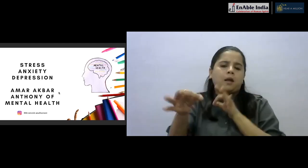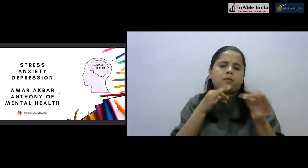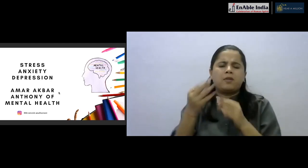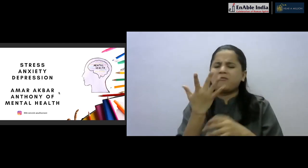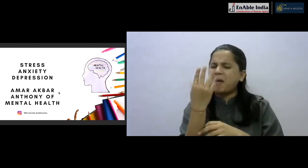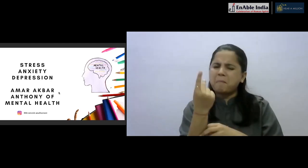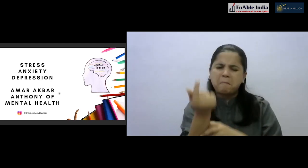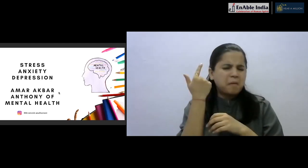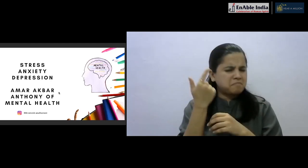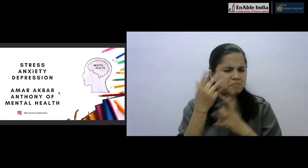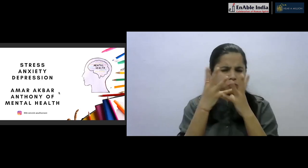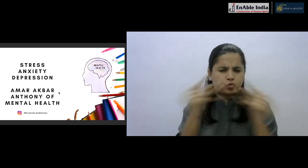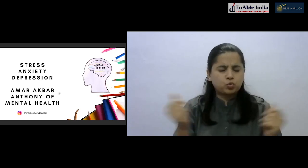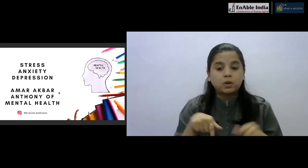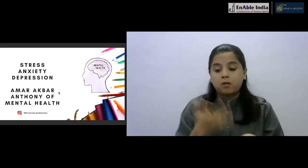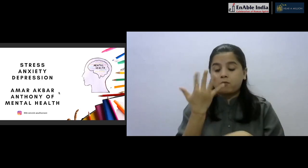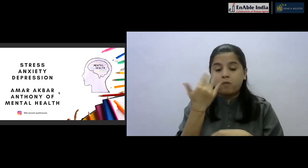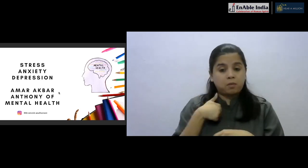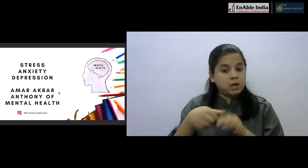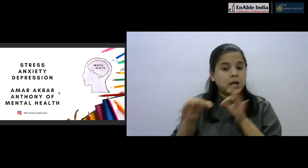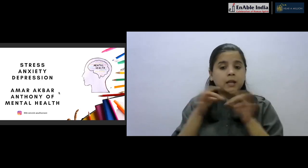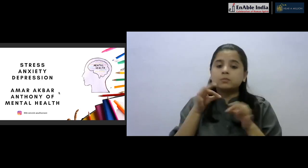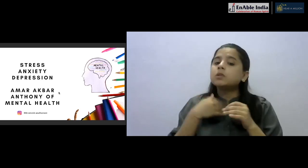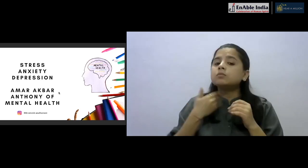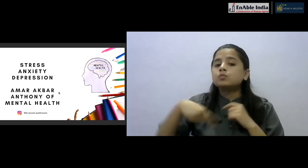5 minutes, because for next 5 minutes I need to explain.